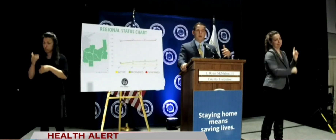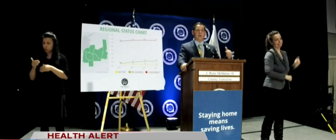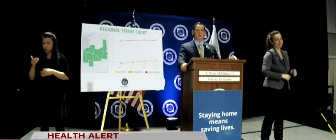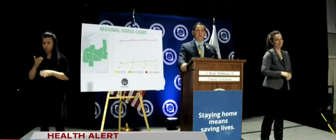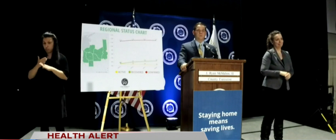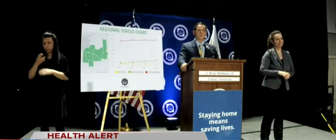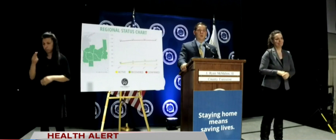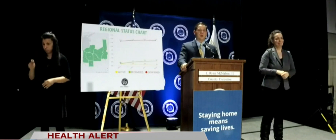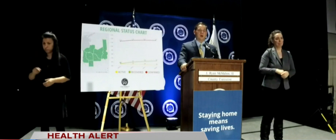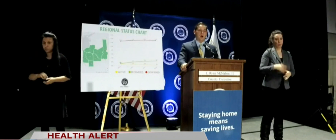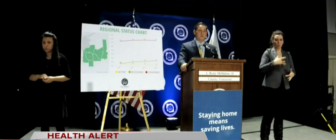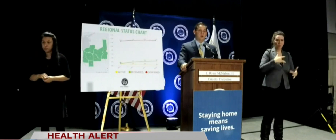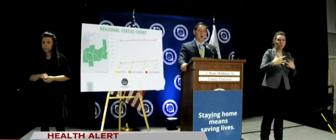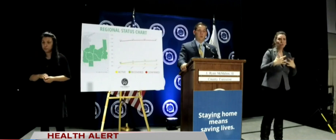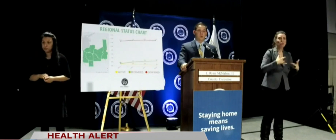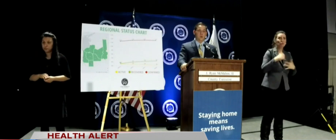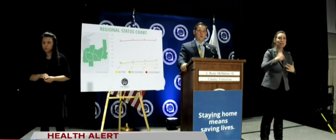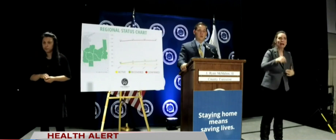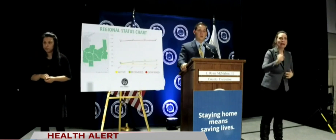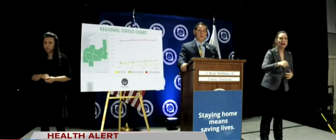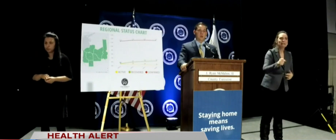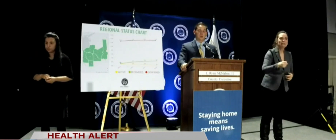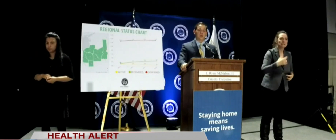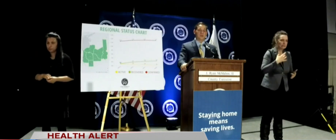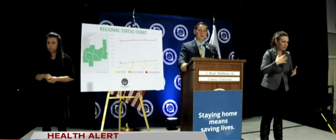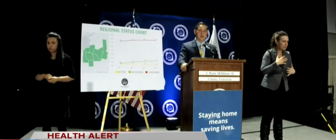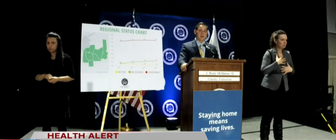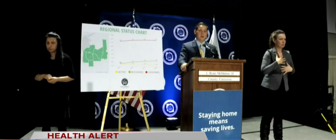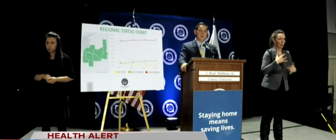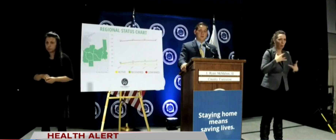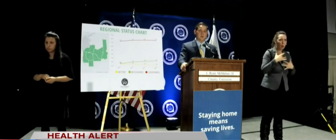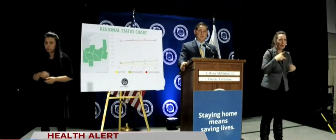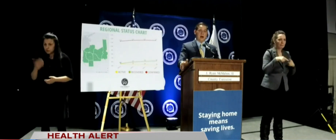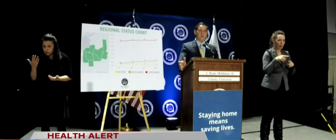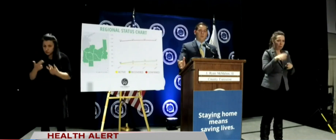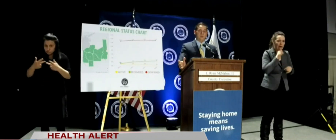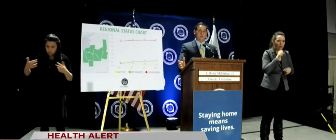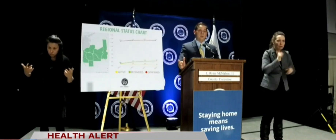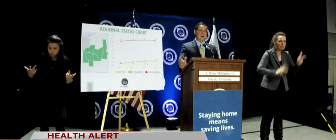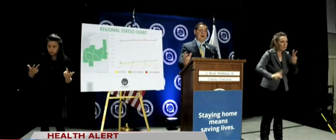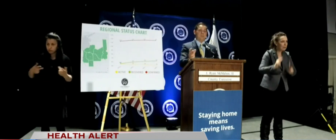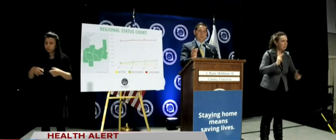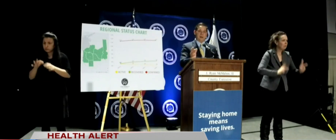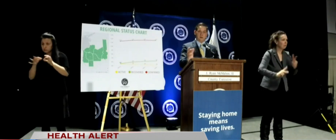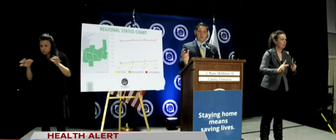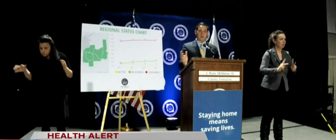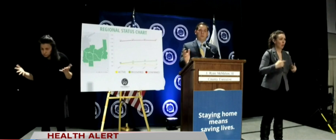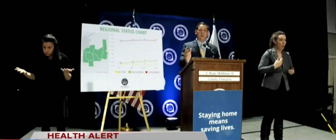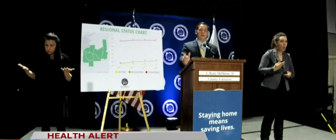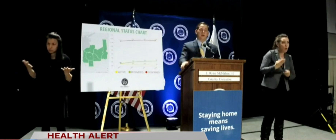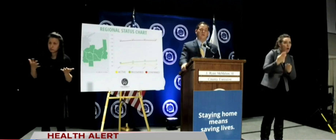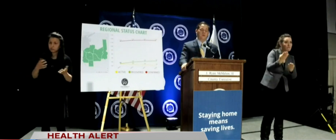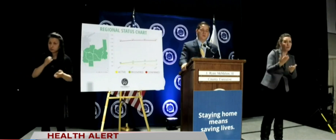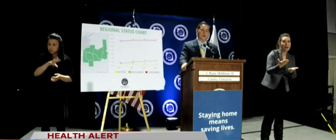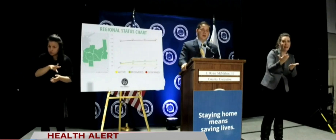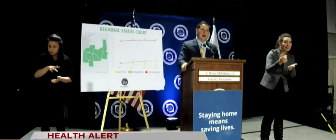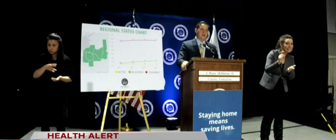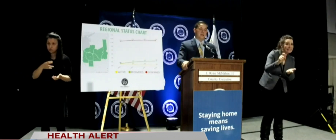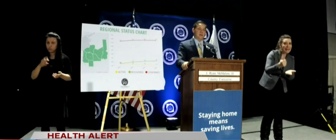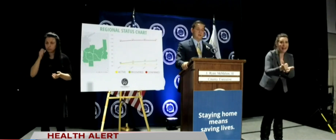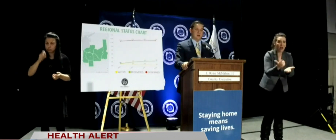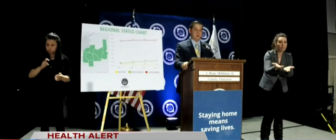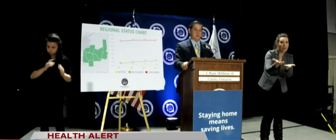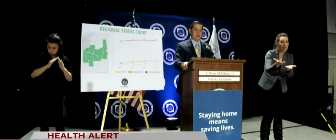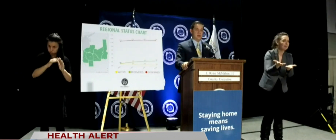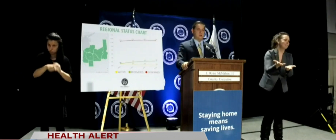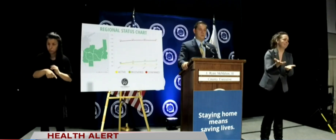can proactively and are offering our resources to the state to help complement or supplement their efforts. I